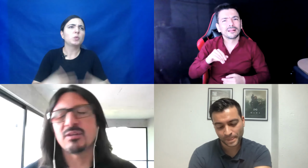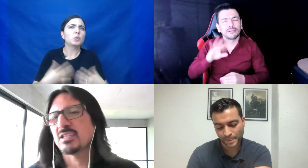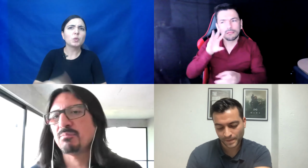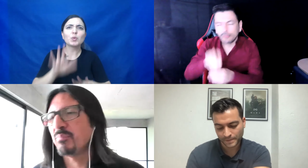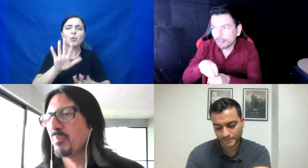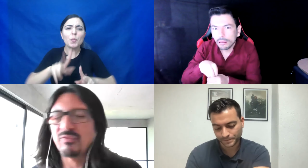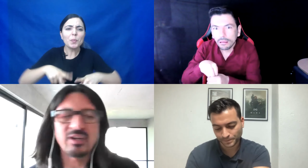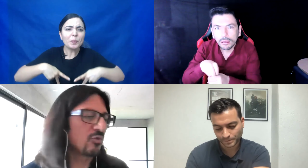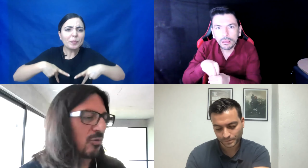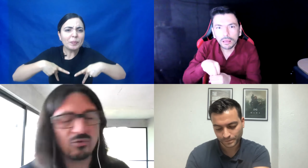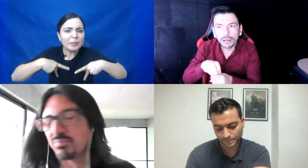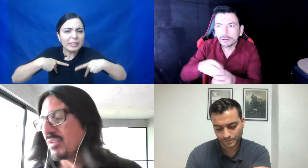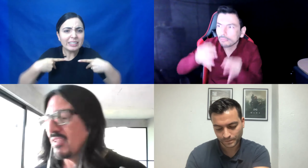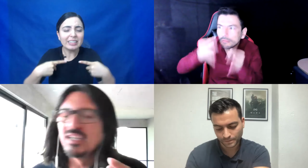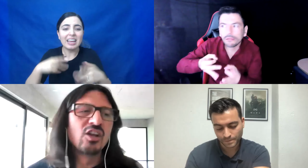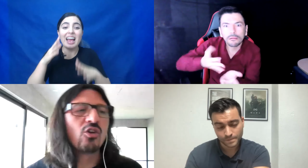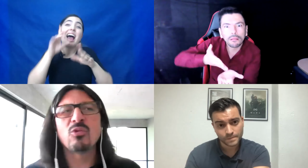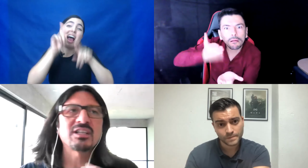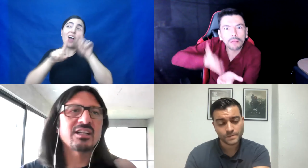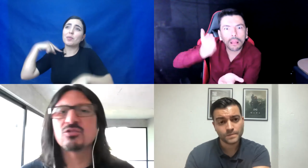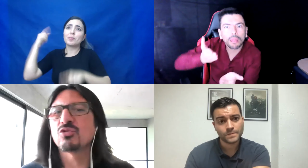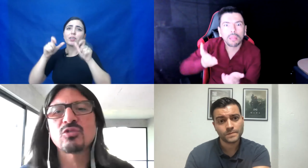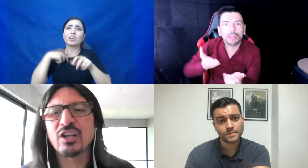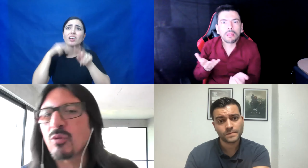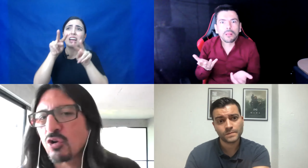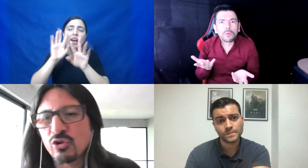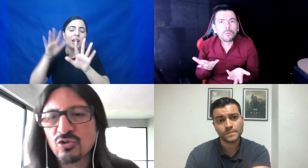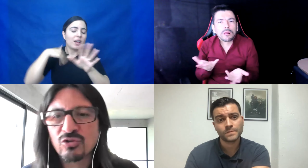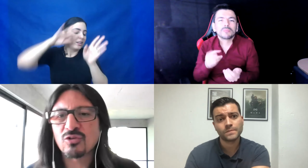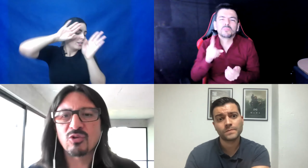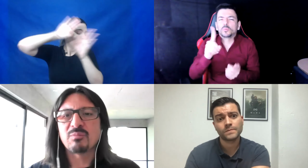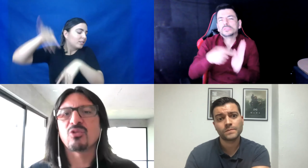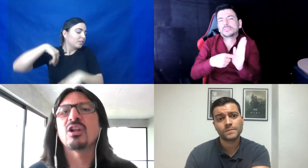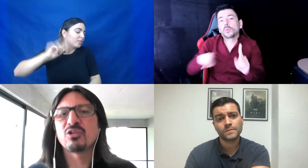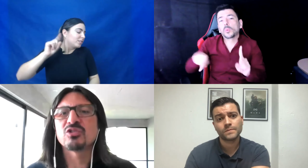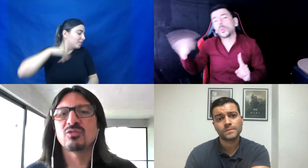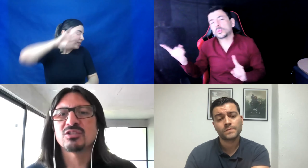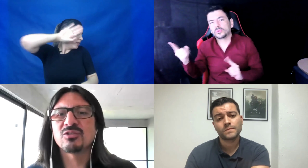contrary to just pursuing the almighty dollar,